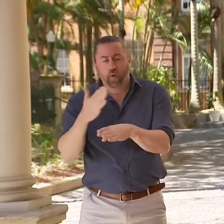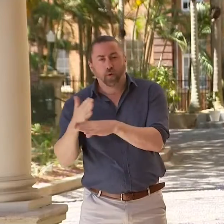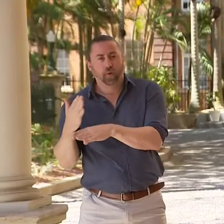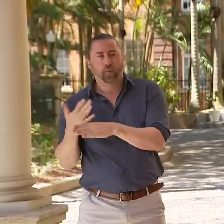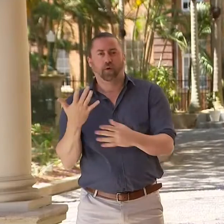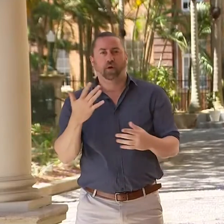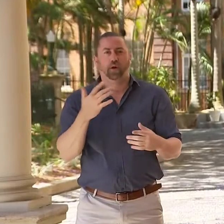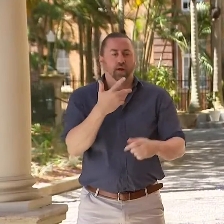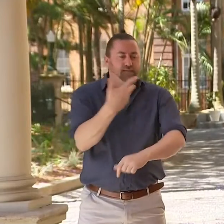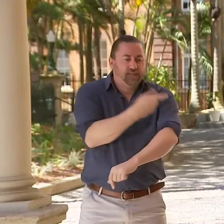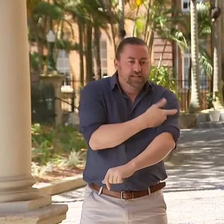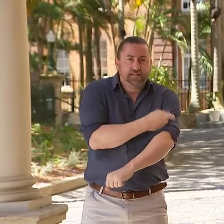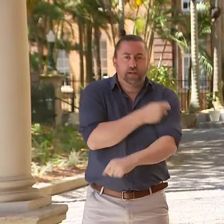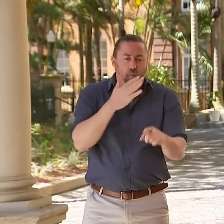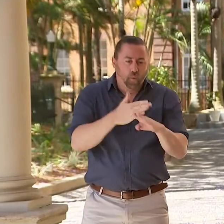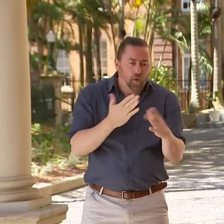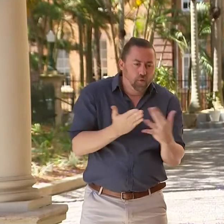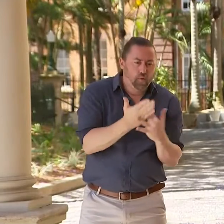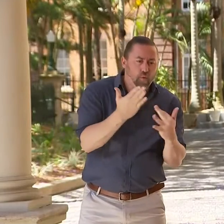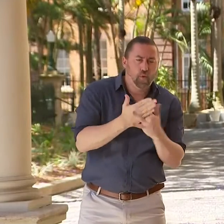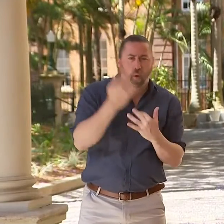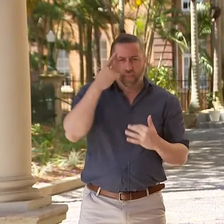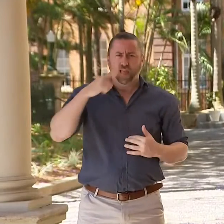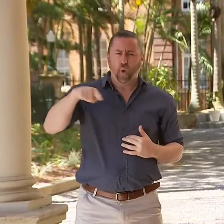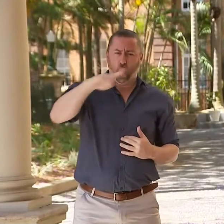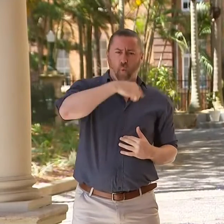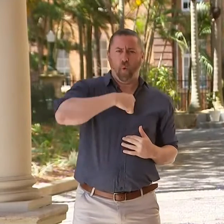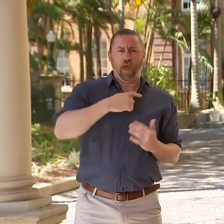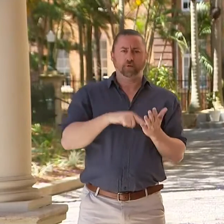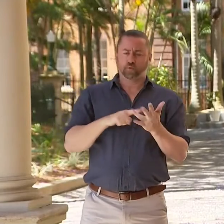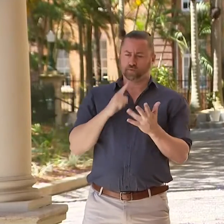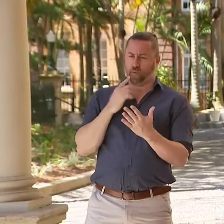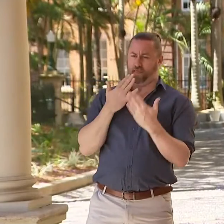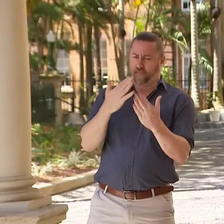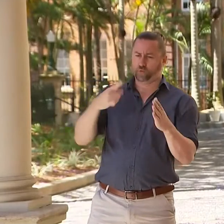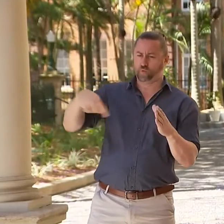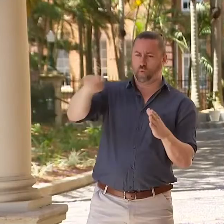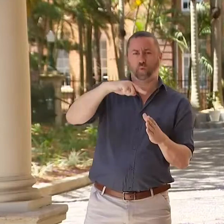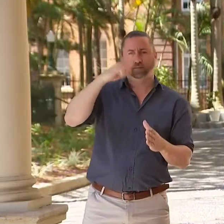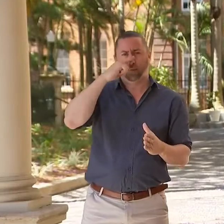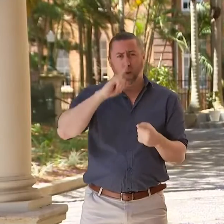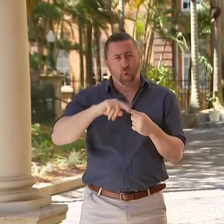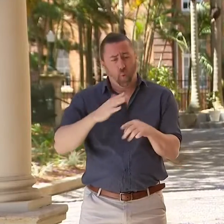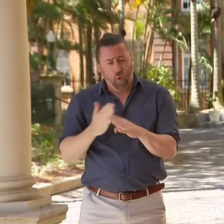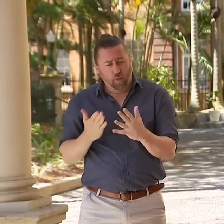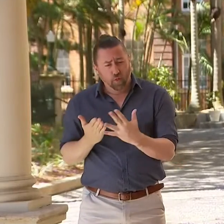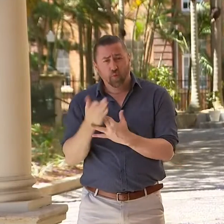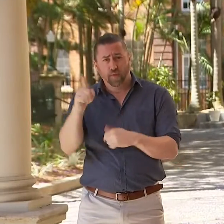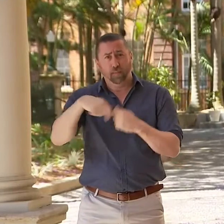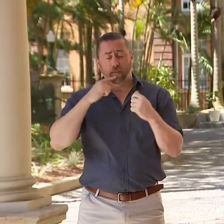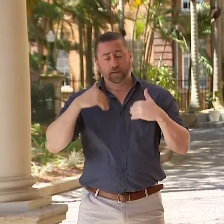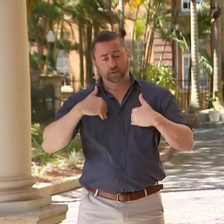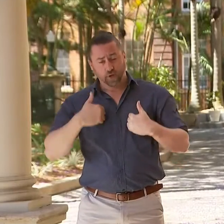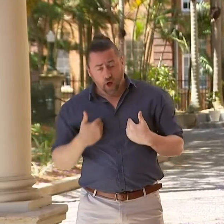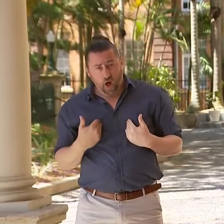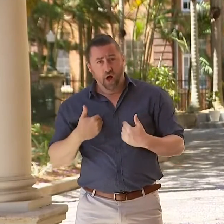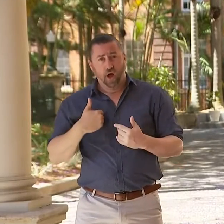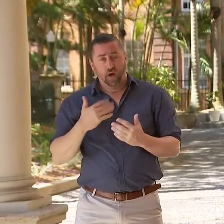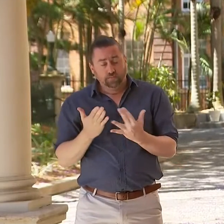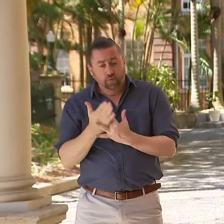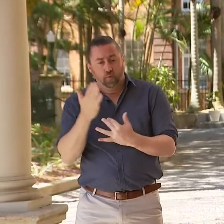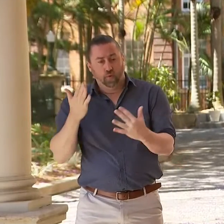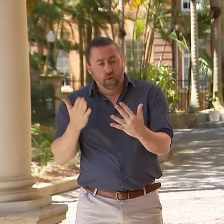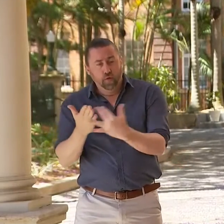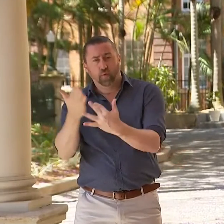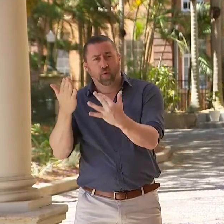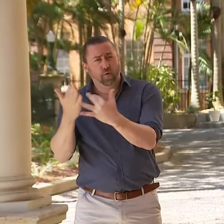it to them to be measured, to properly plan and expect for what might